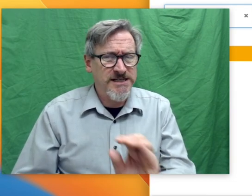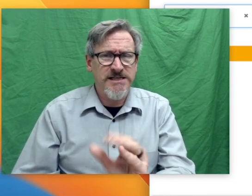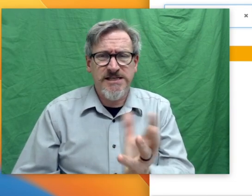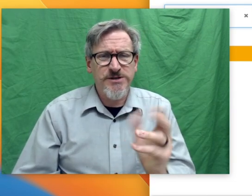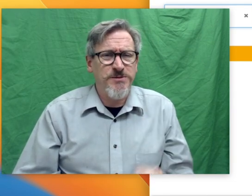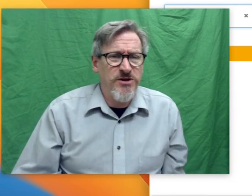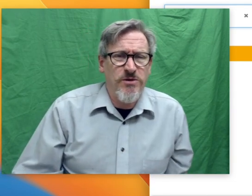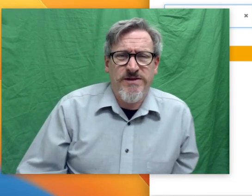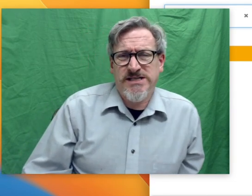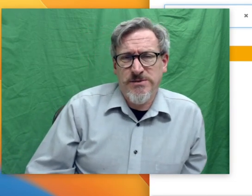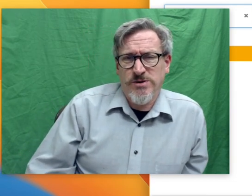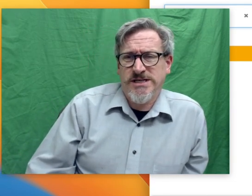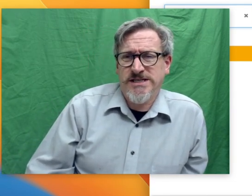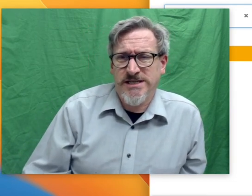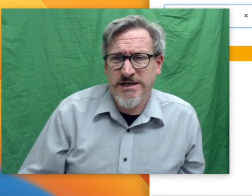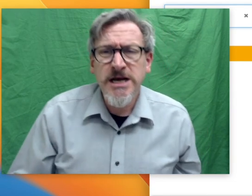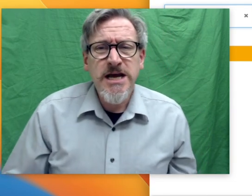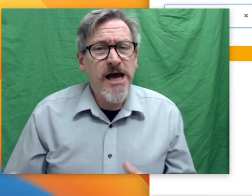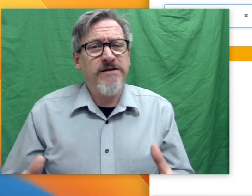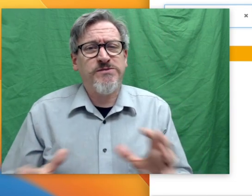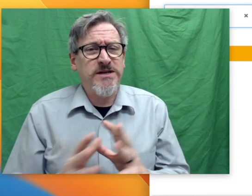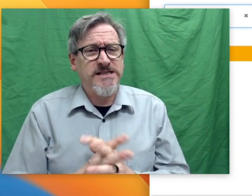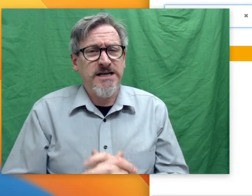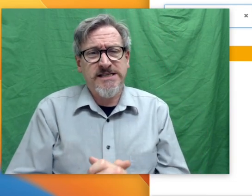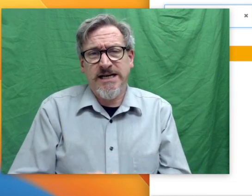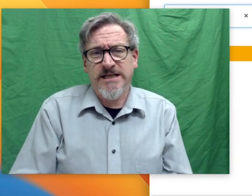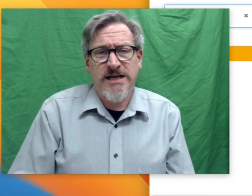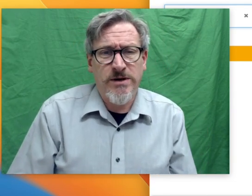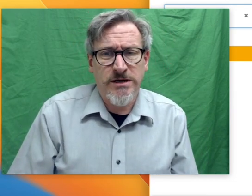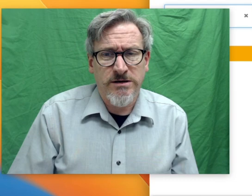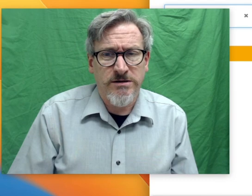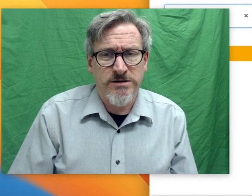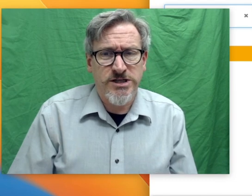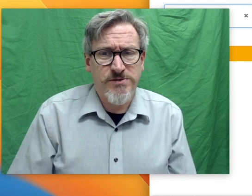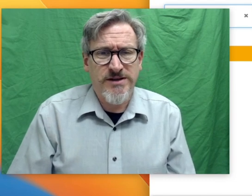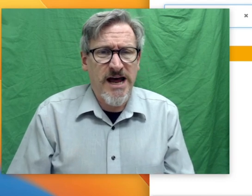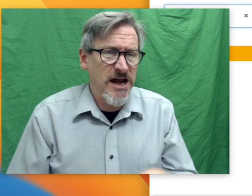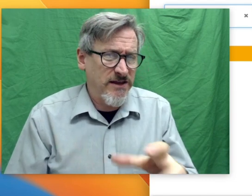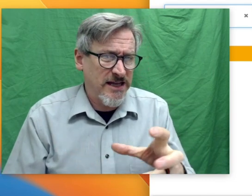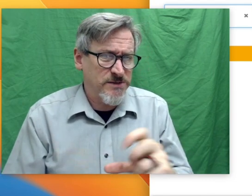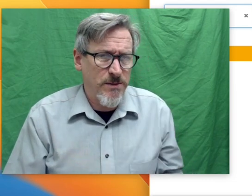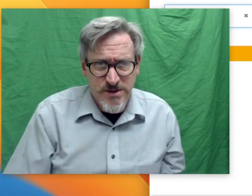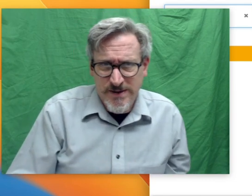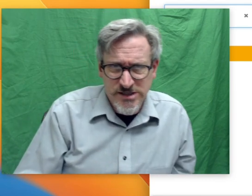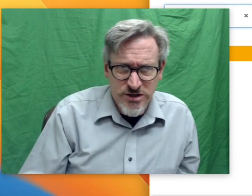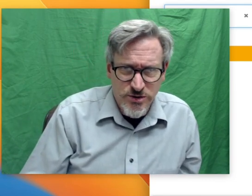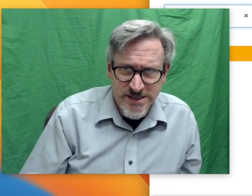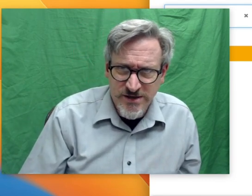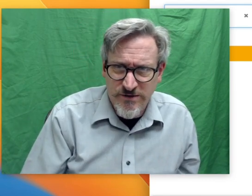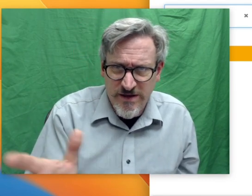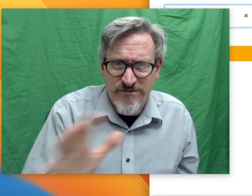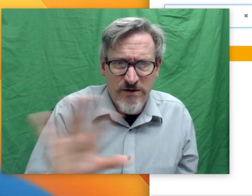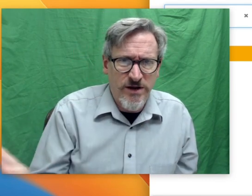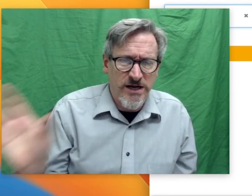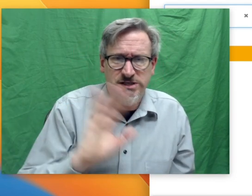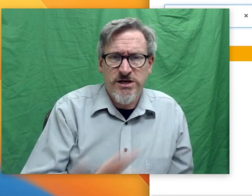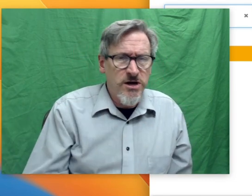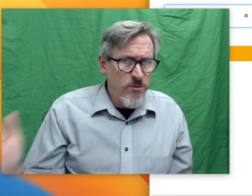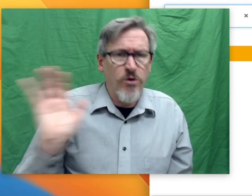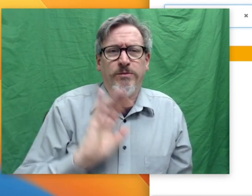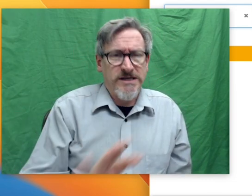This seems to be the one that's the most consistent. And if spread the sign is saying that they want to spread that, I think that's probably the best choice. They found it.